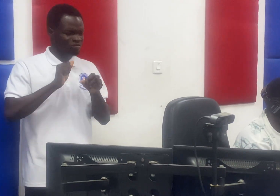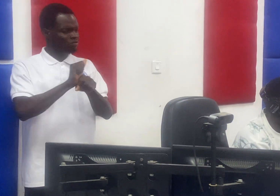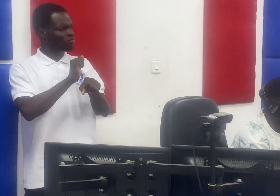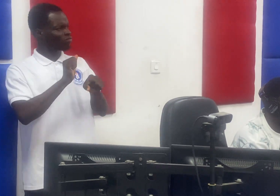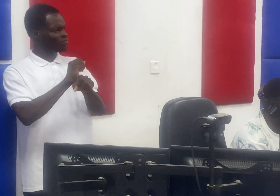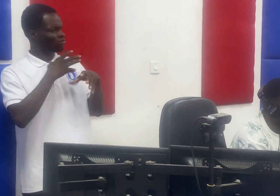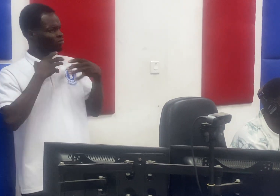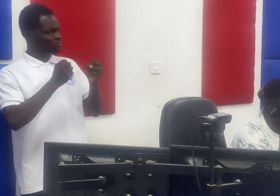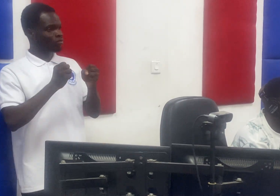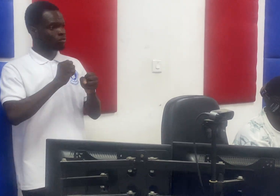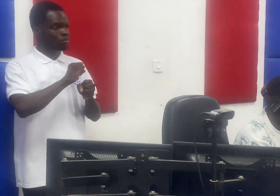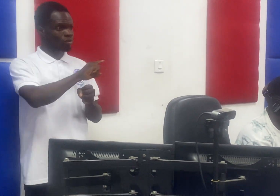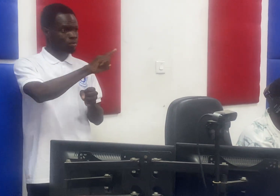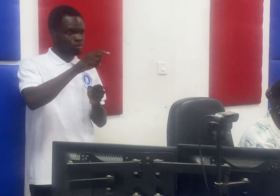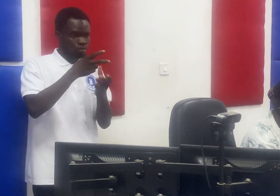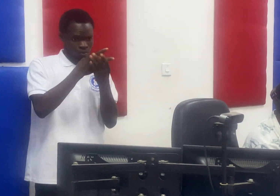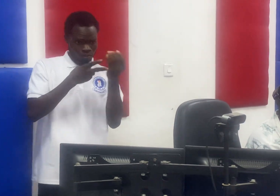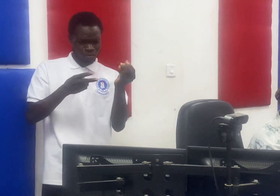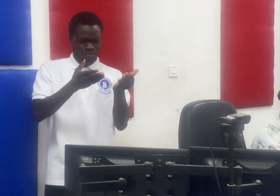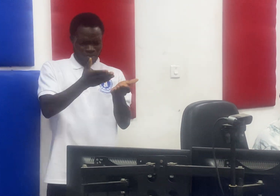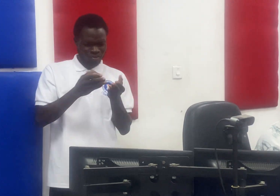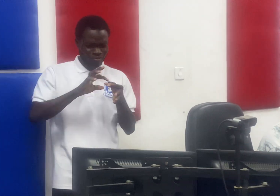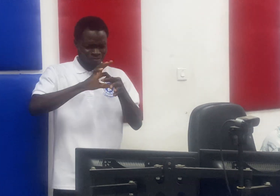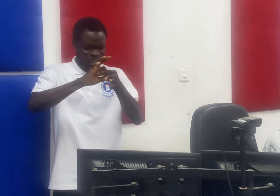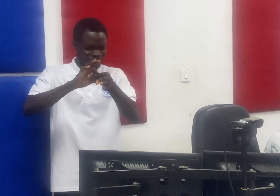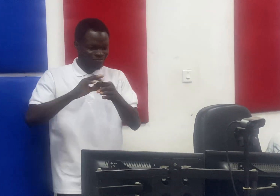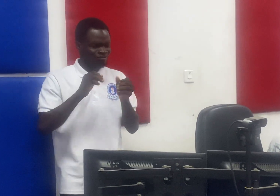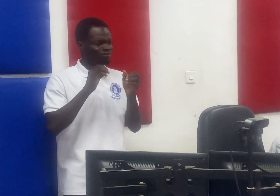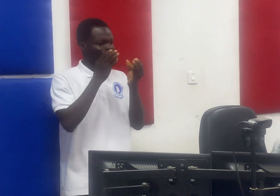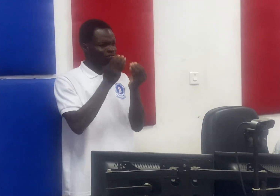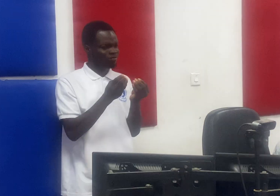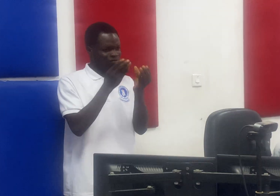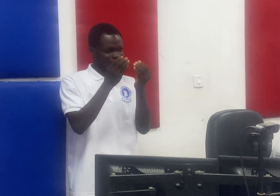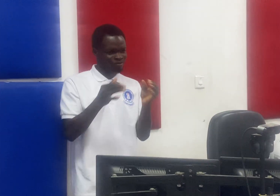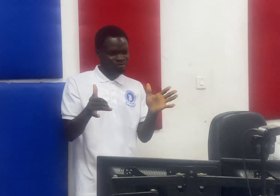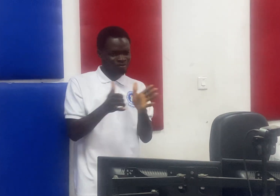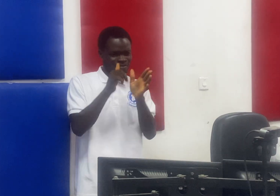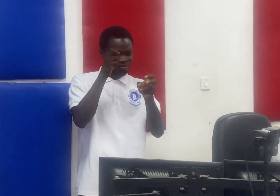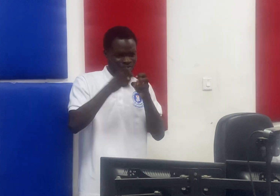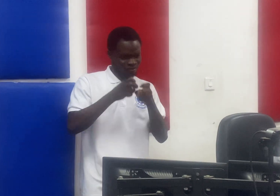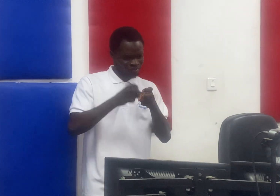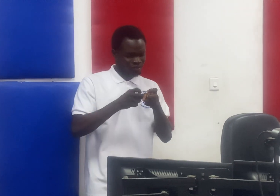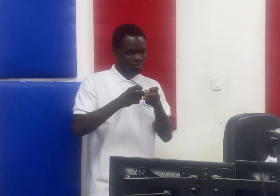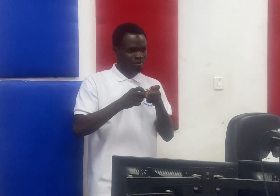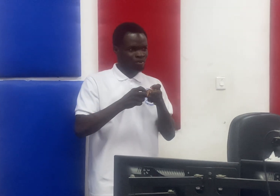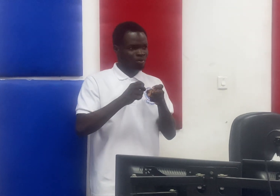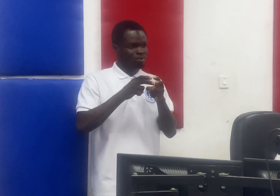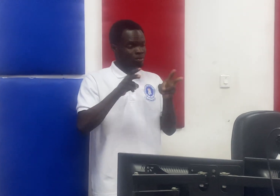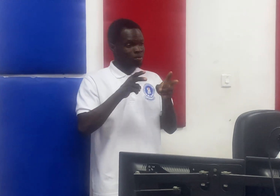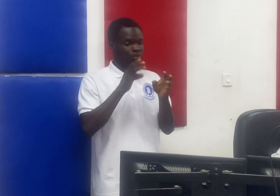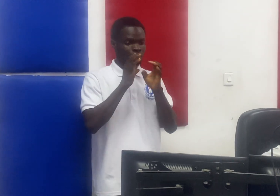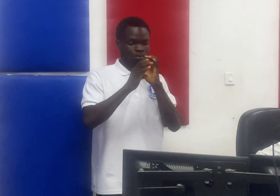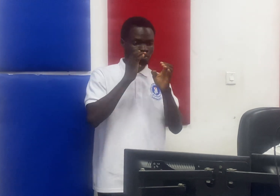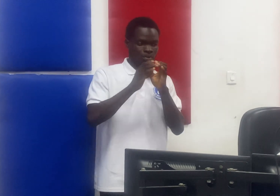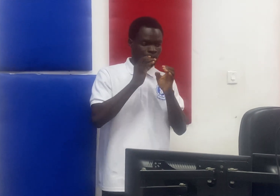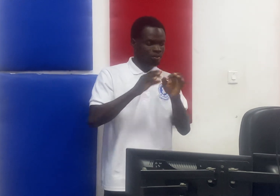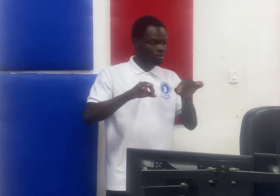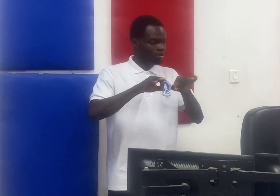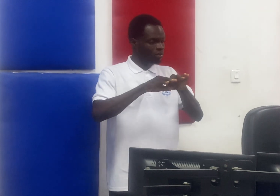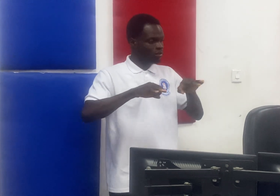can come together to dissolve it or resolve it. So communication is very important in relationship and love.